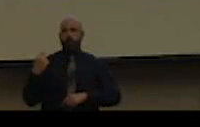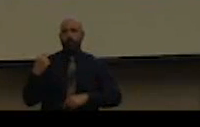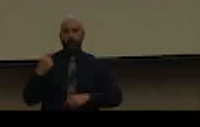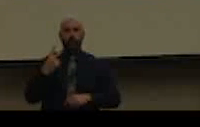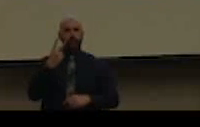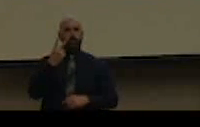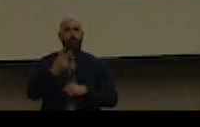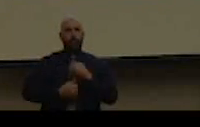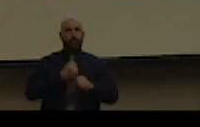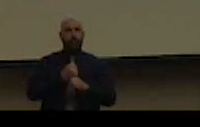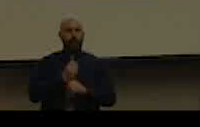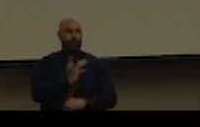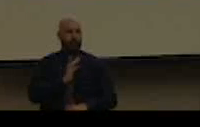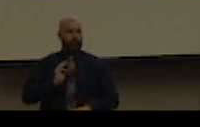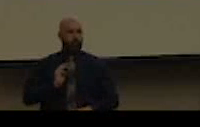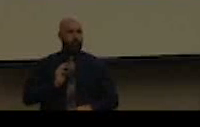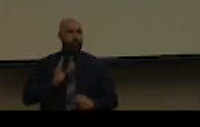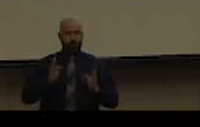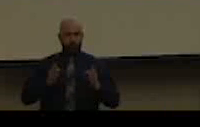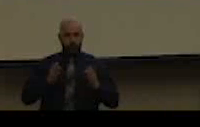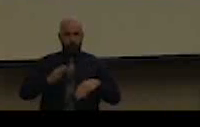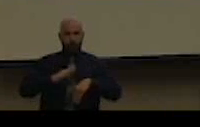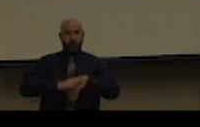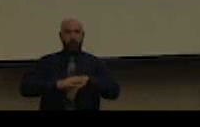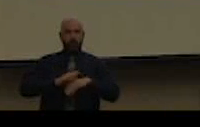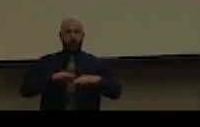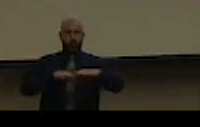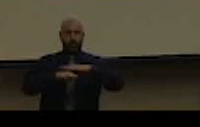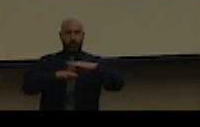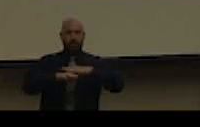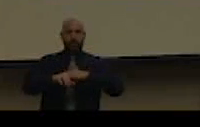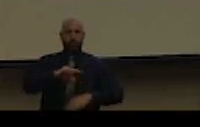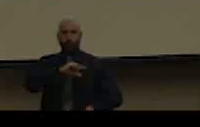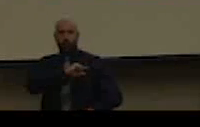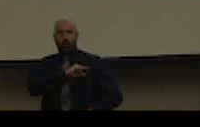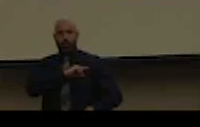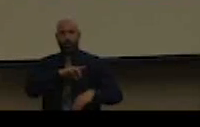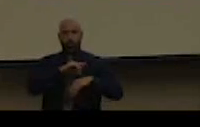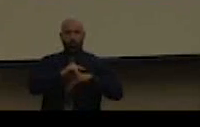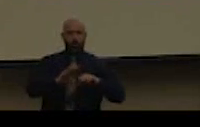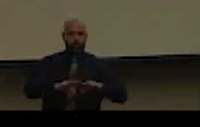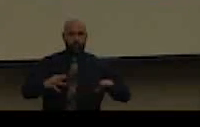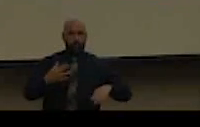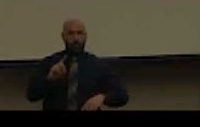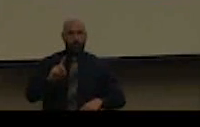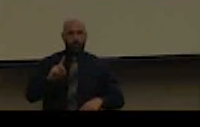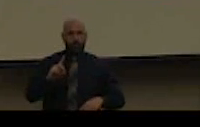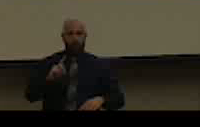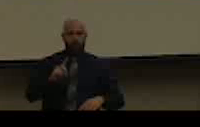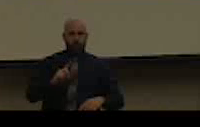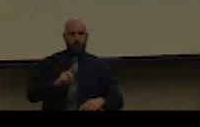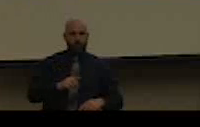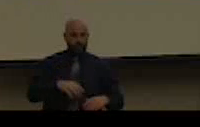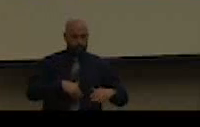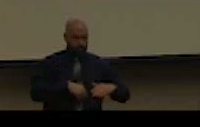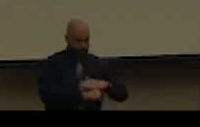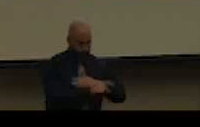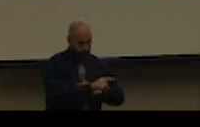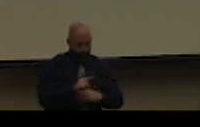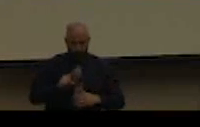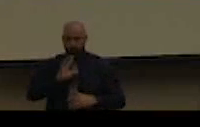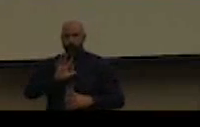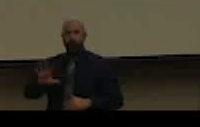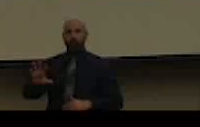commission focused on access to quality early childhood birth to five. Last year we met, I believe, 4 or 5 times and